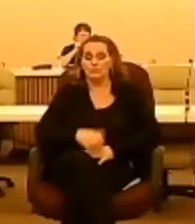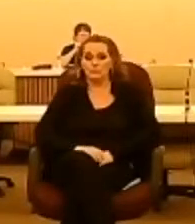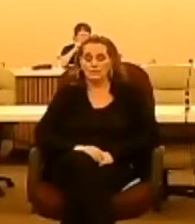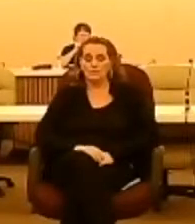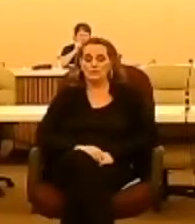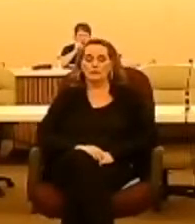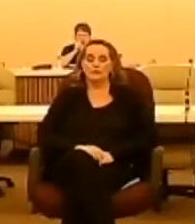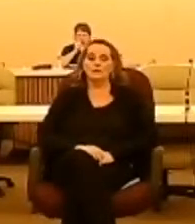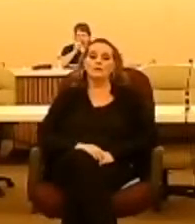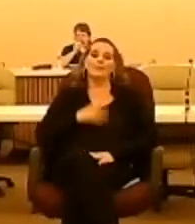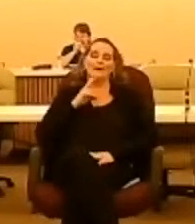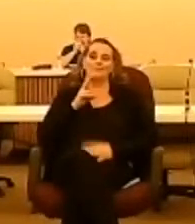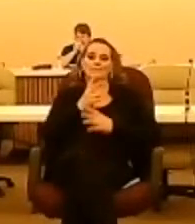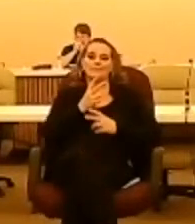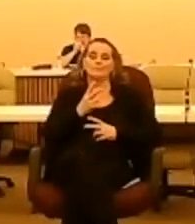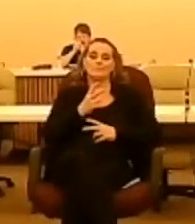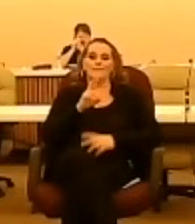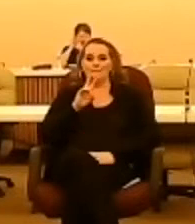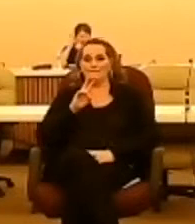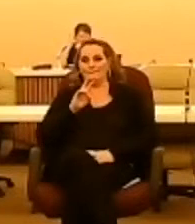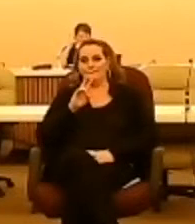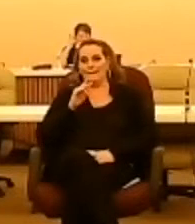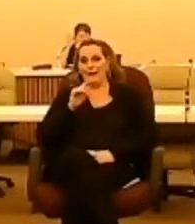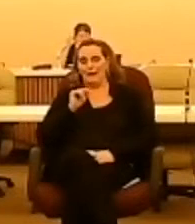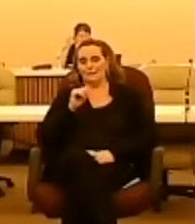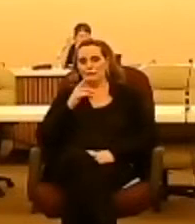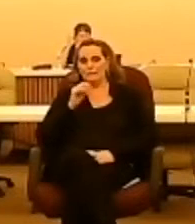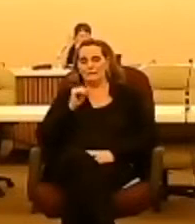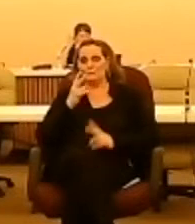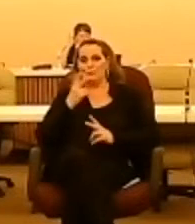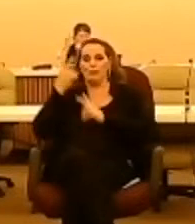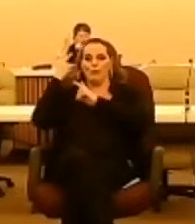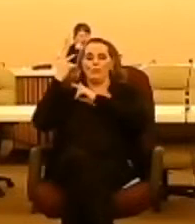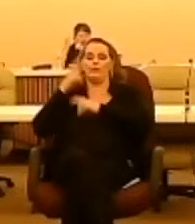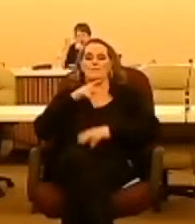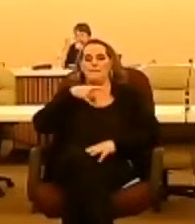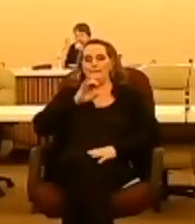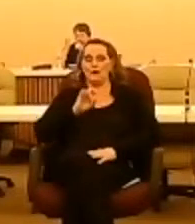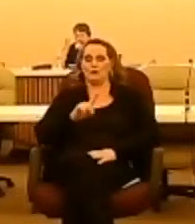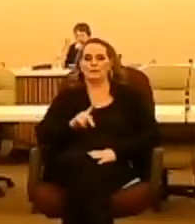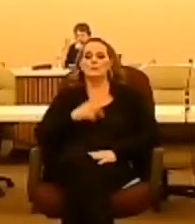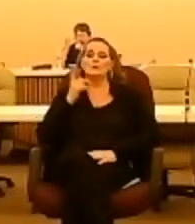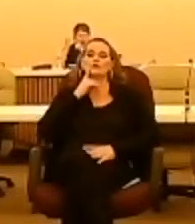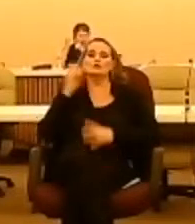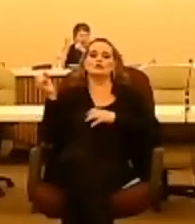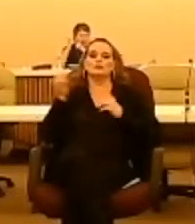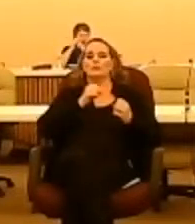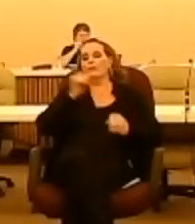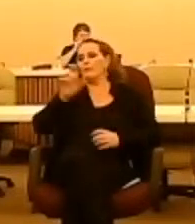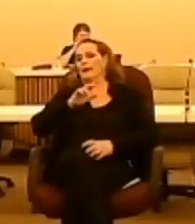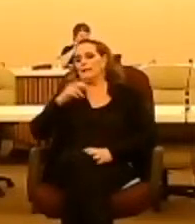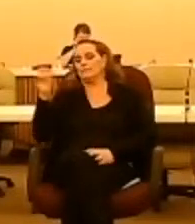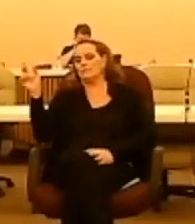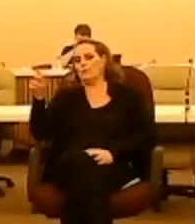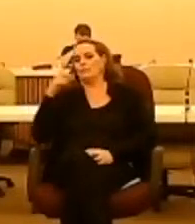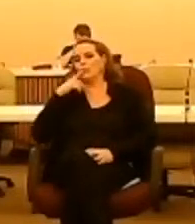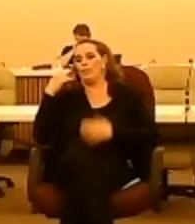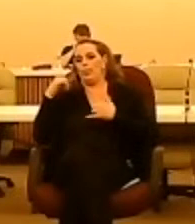the Veterans Memorial Park. As soon as you come into the park, just continue straight back towards the playground. You'll see the signs.